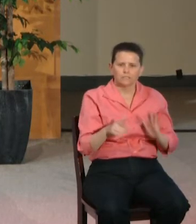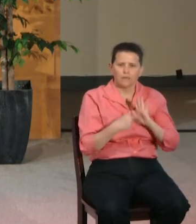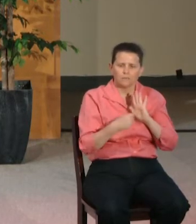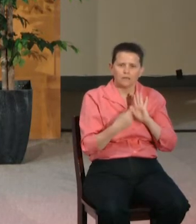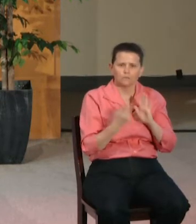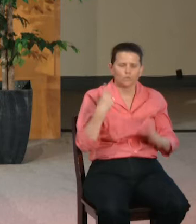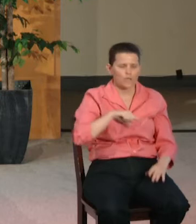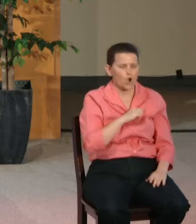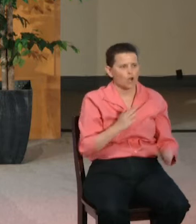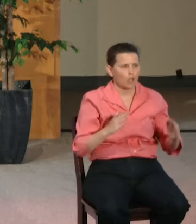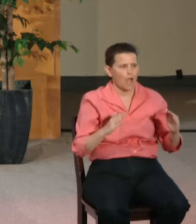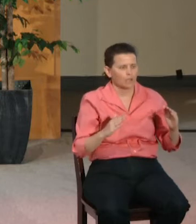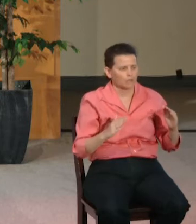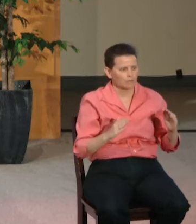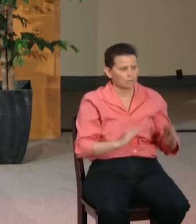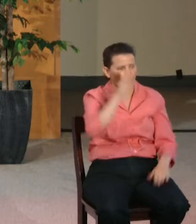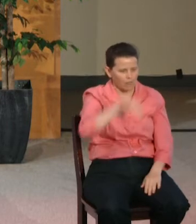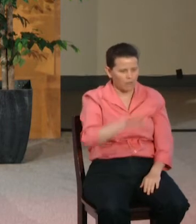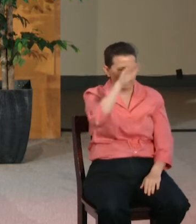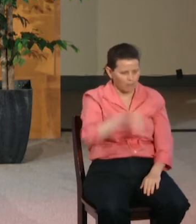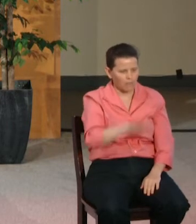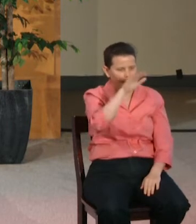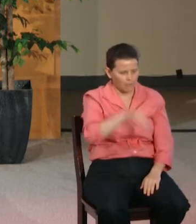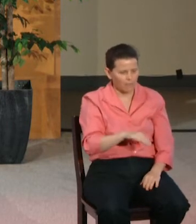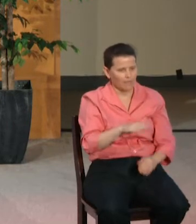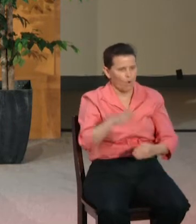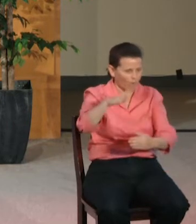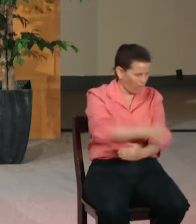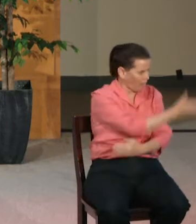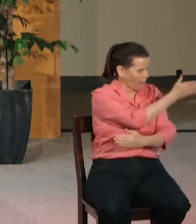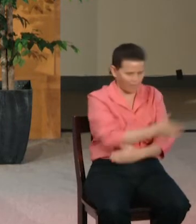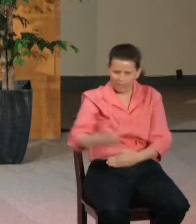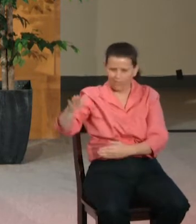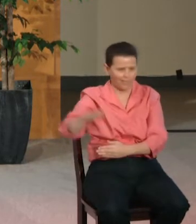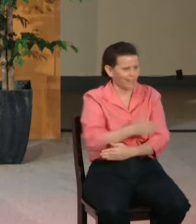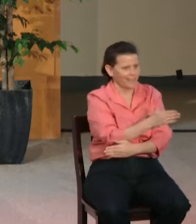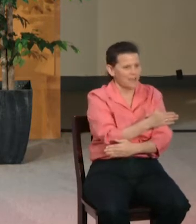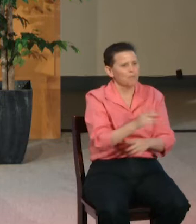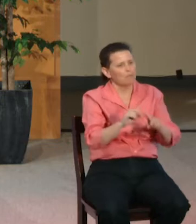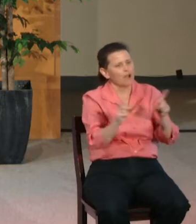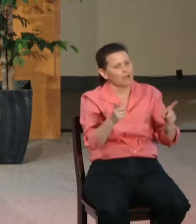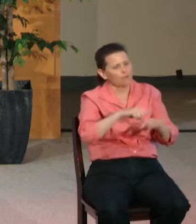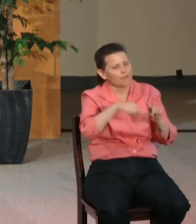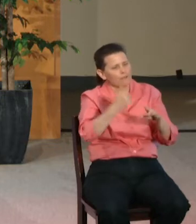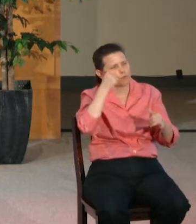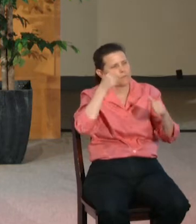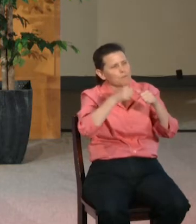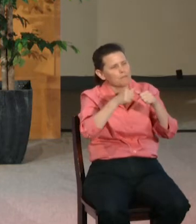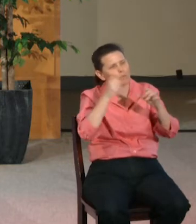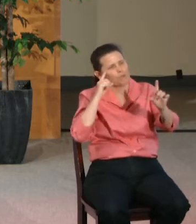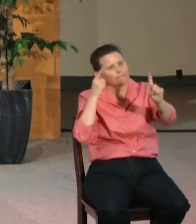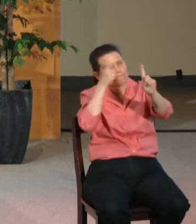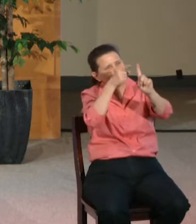just kind of bouncing around there in that level of tolerance, but if it swings way outside of that level of tolerance, it's out of balance. And it's the same thing for us. If we swing